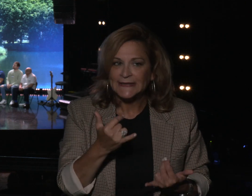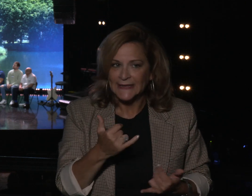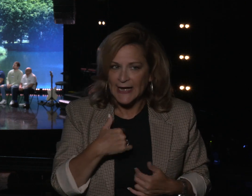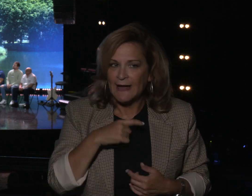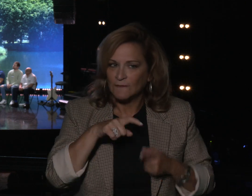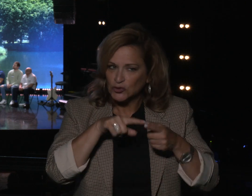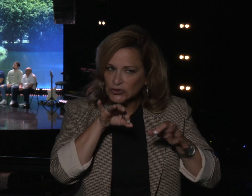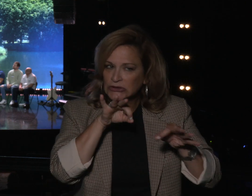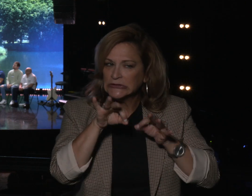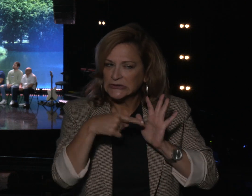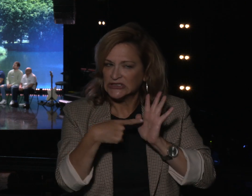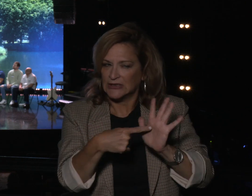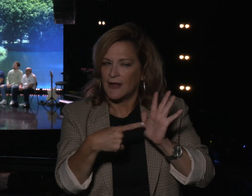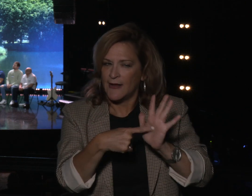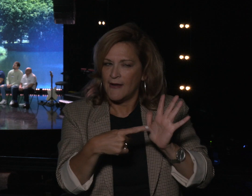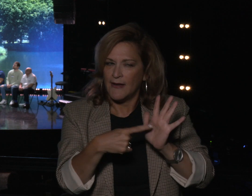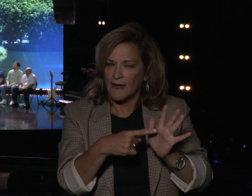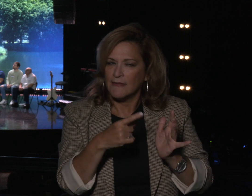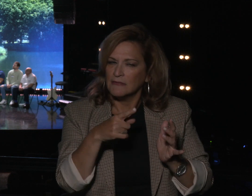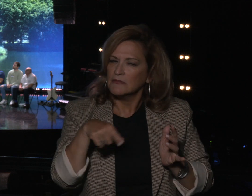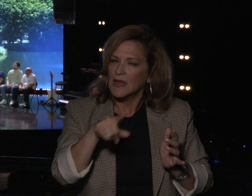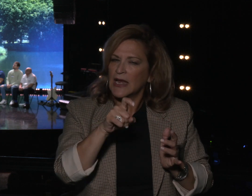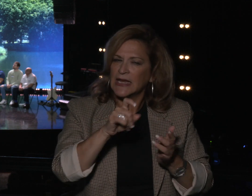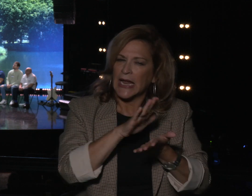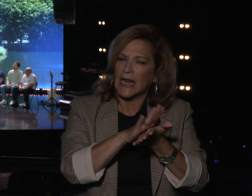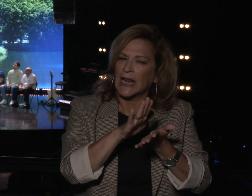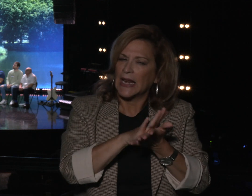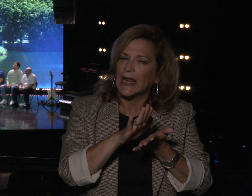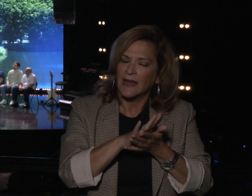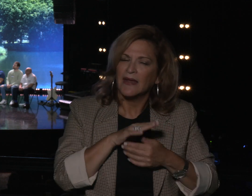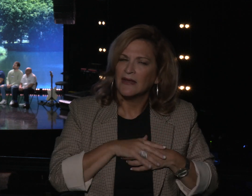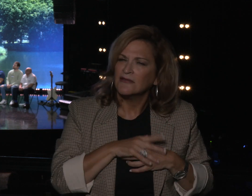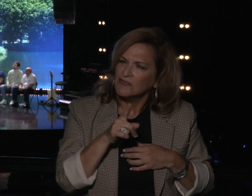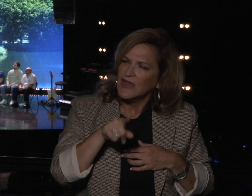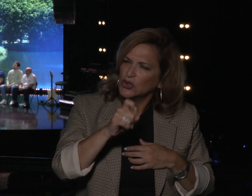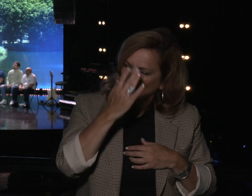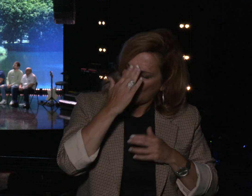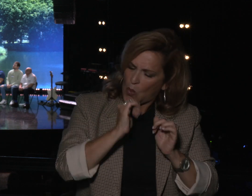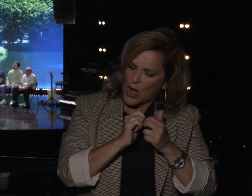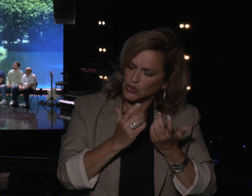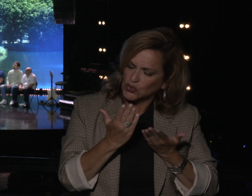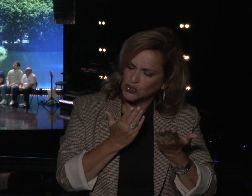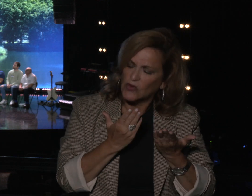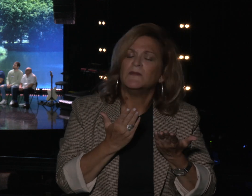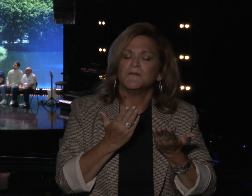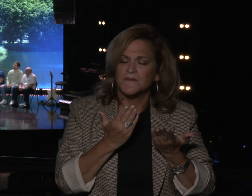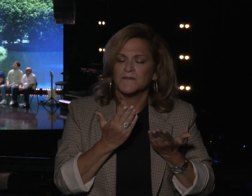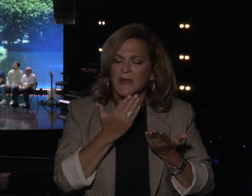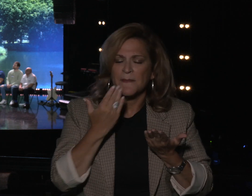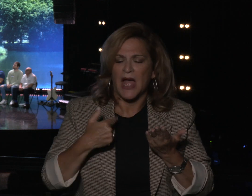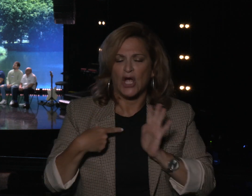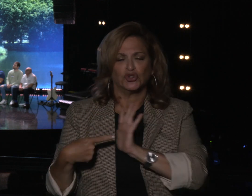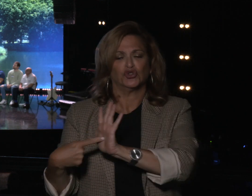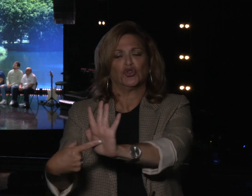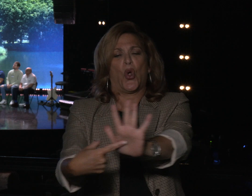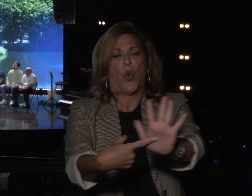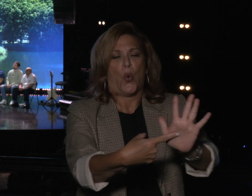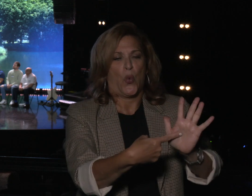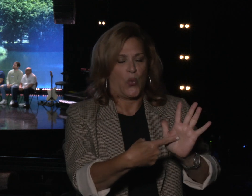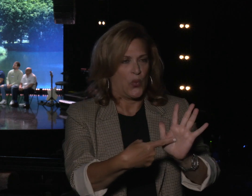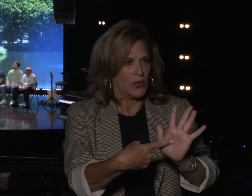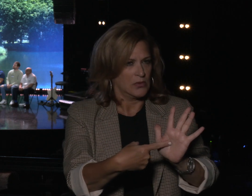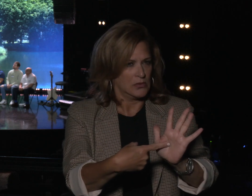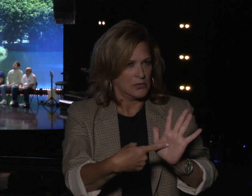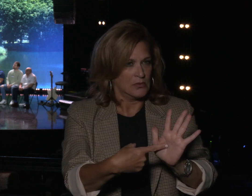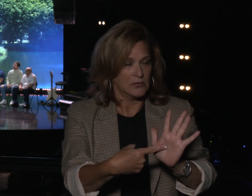a cleansing. They need to get into a different position. They need to know how to serve. So let me show you." And so let's start with serving. And